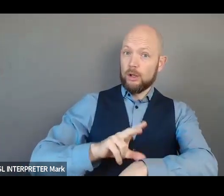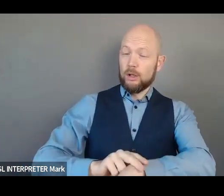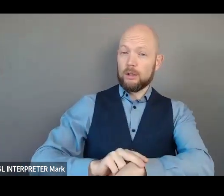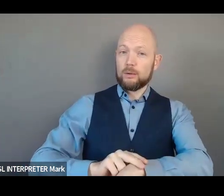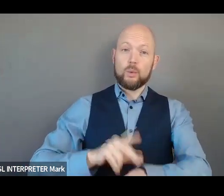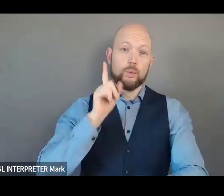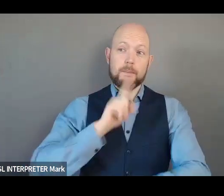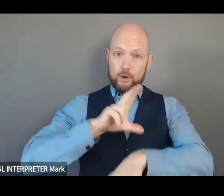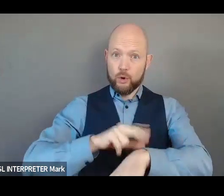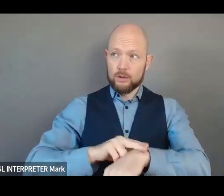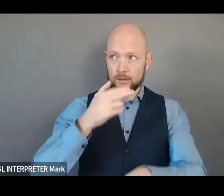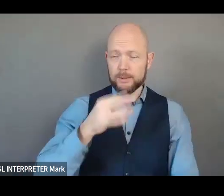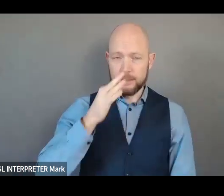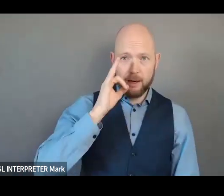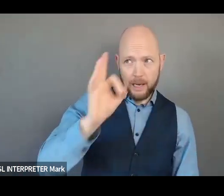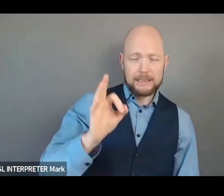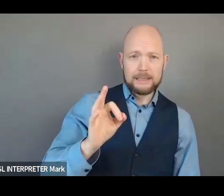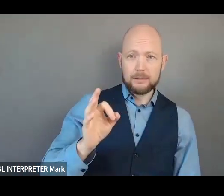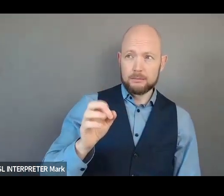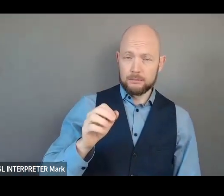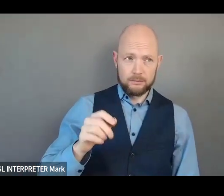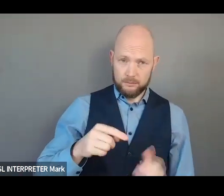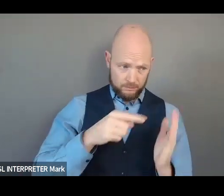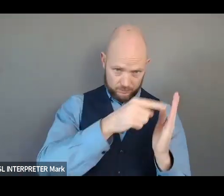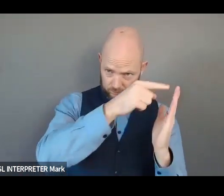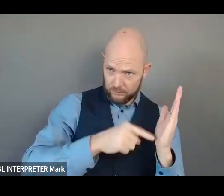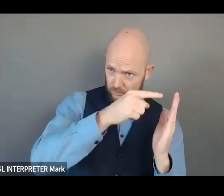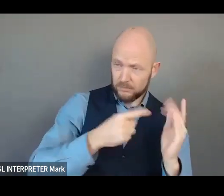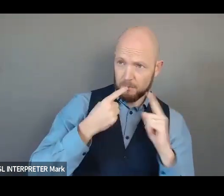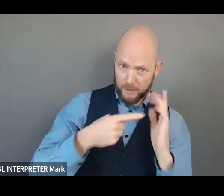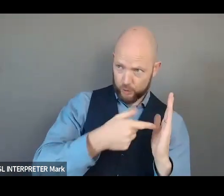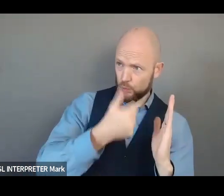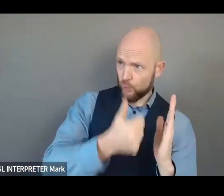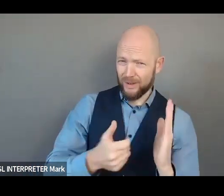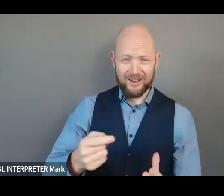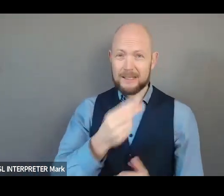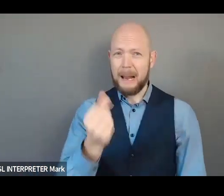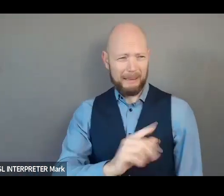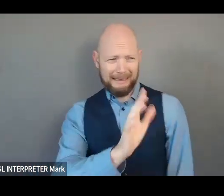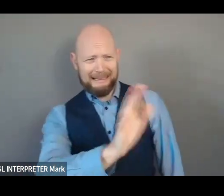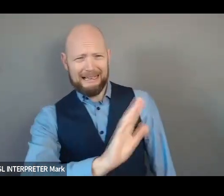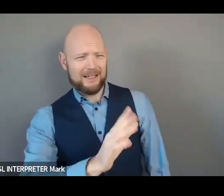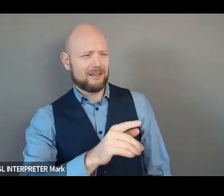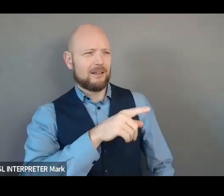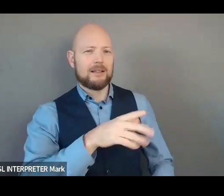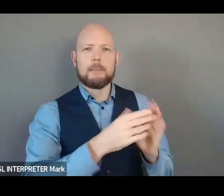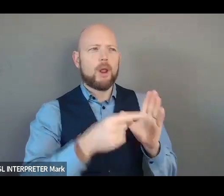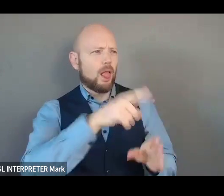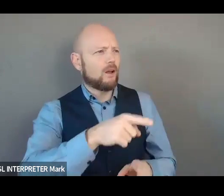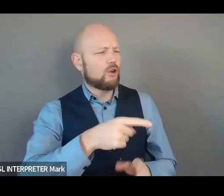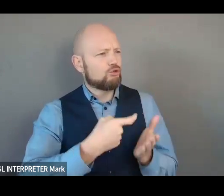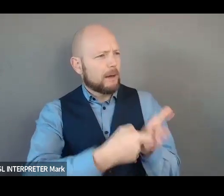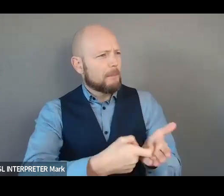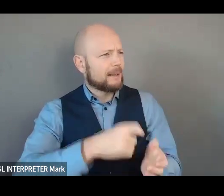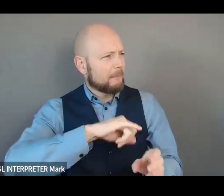having recommendations made to them that are not medications they should be taking, are not interventions they should be having. So